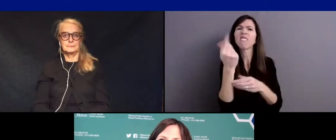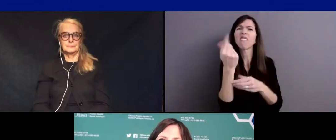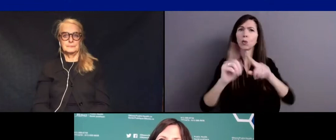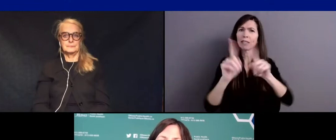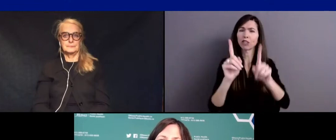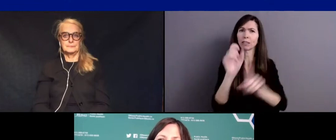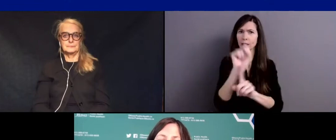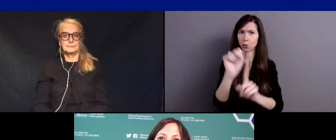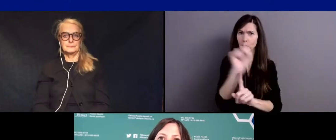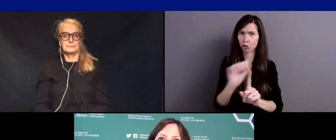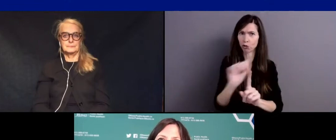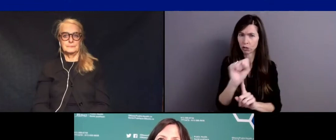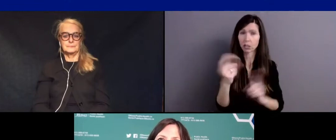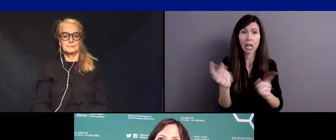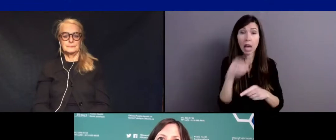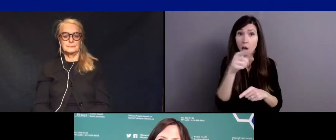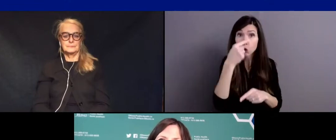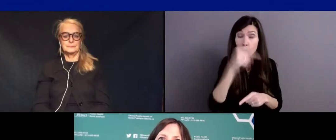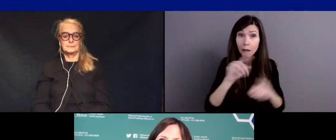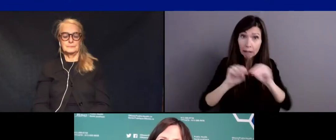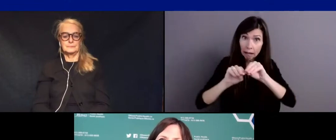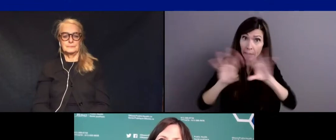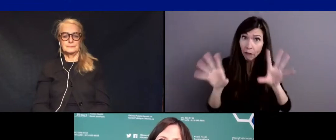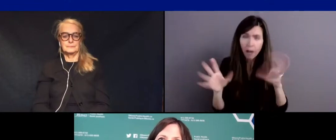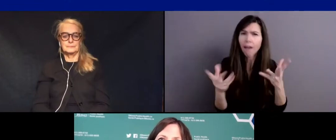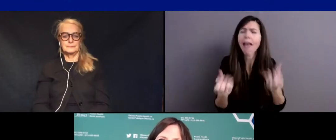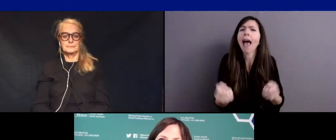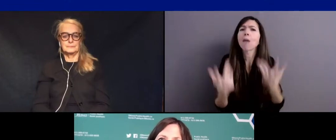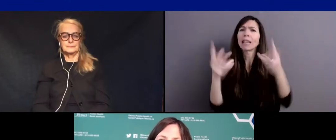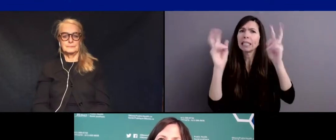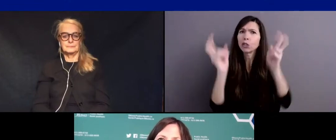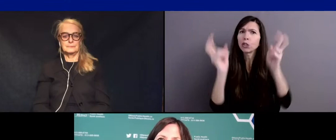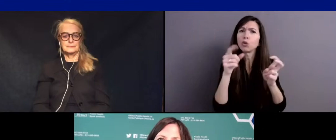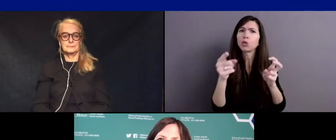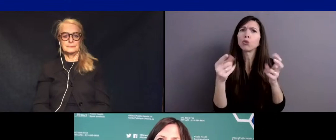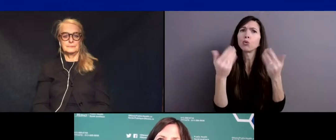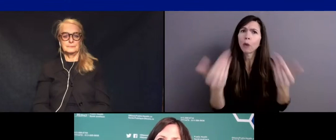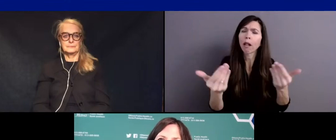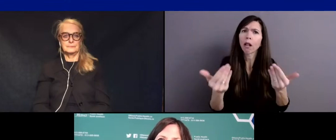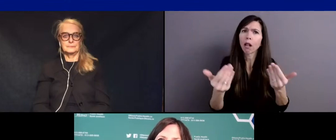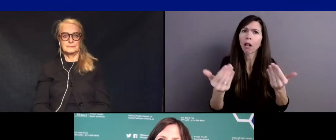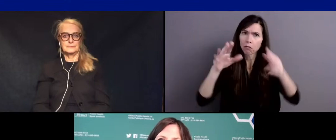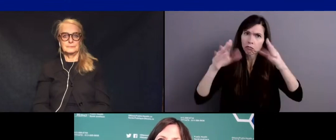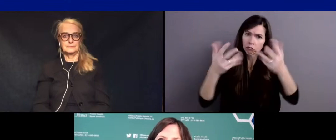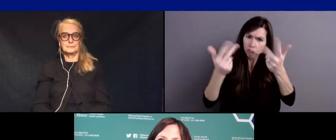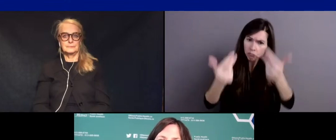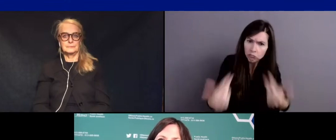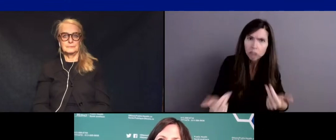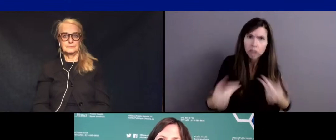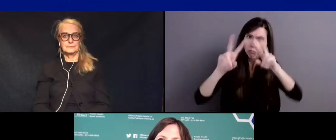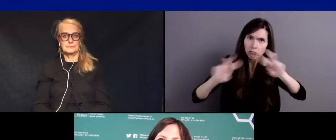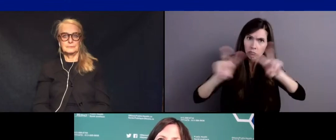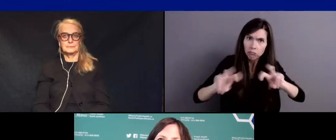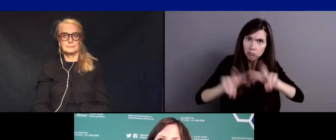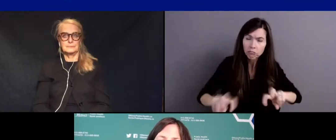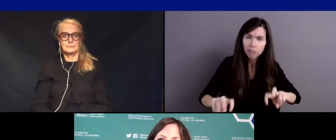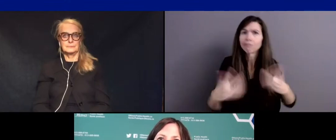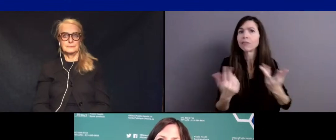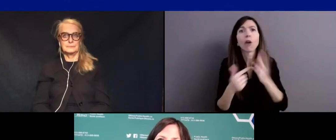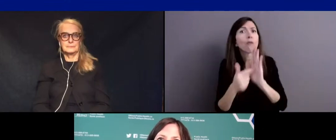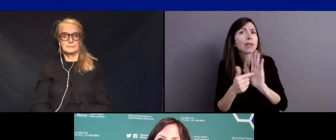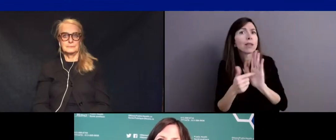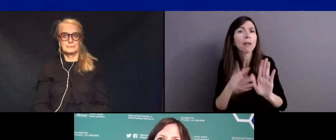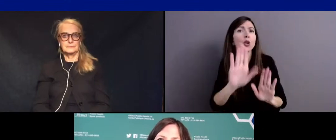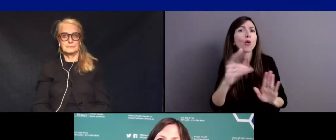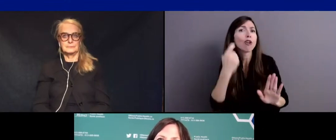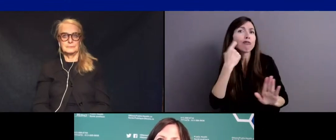you quantify kind of how many of these issues you're investigating? And are there any that have led to a large spread, kind of like your recent examples